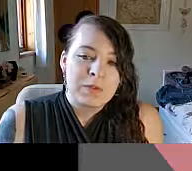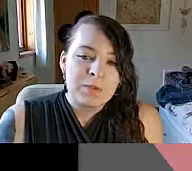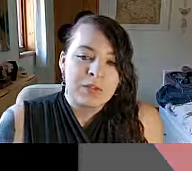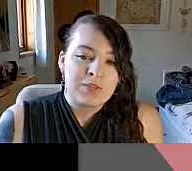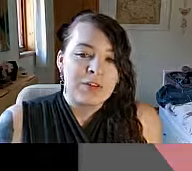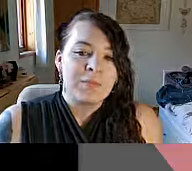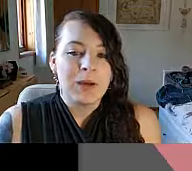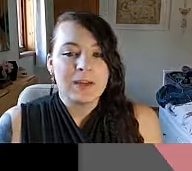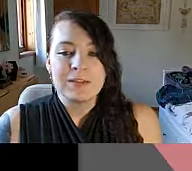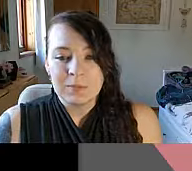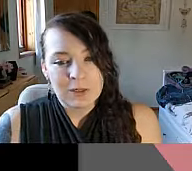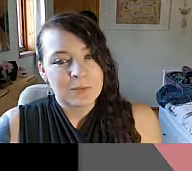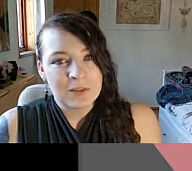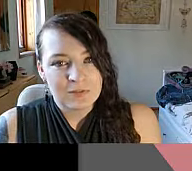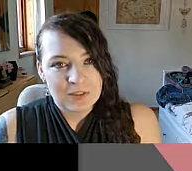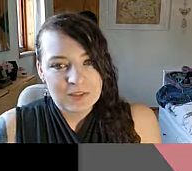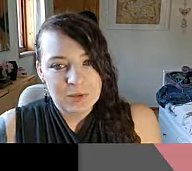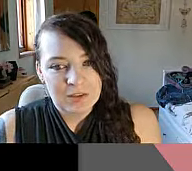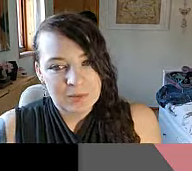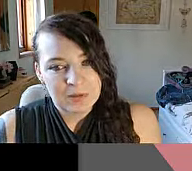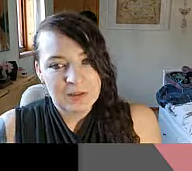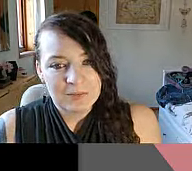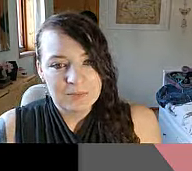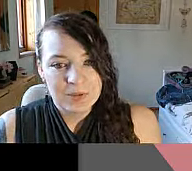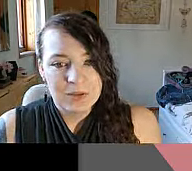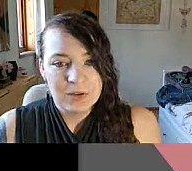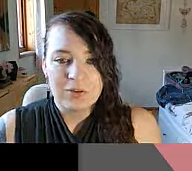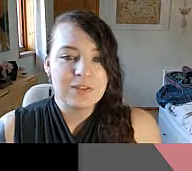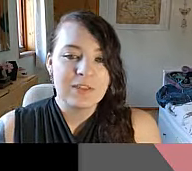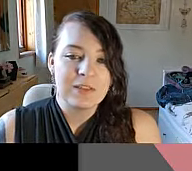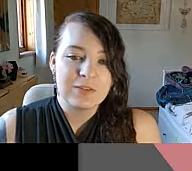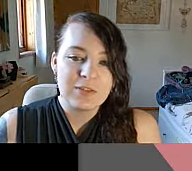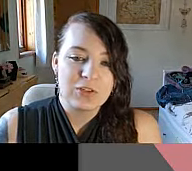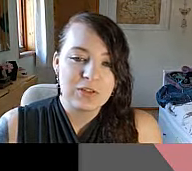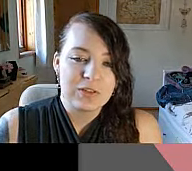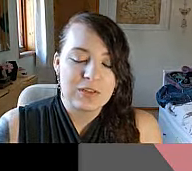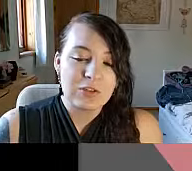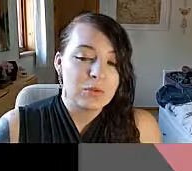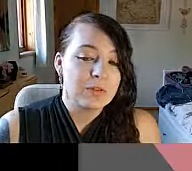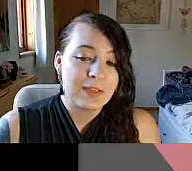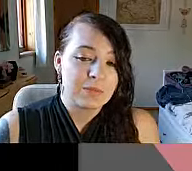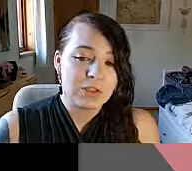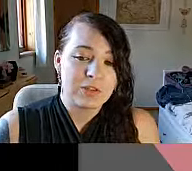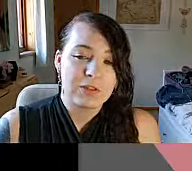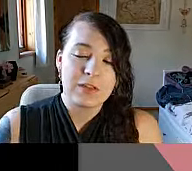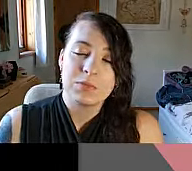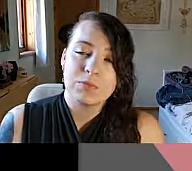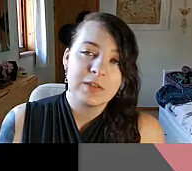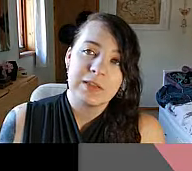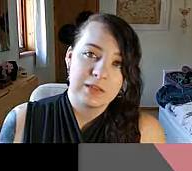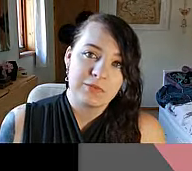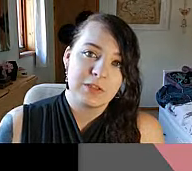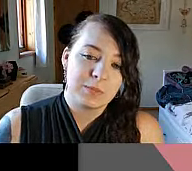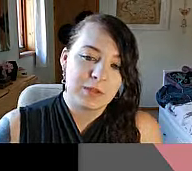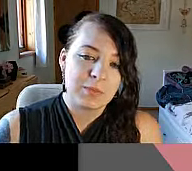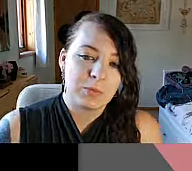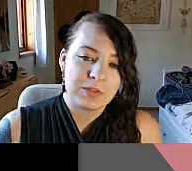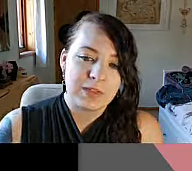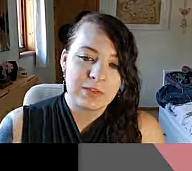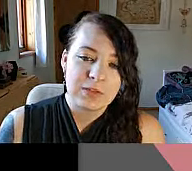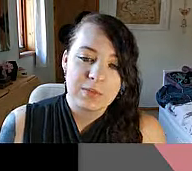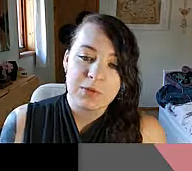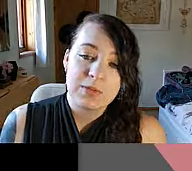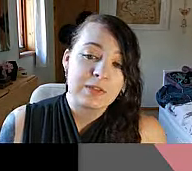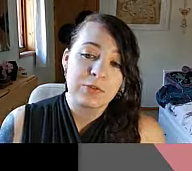one person with a very mild impairment that affects the way that I play. Honestly, this feature is a total game changer, and I would really love for it to become